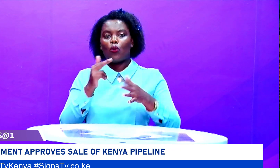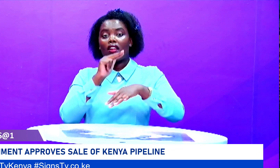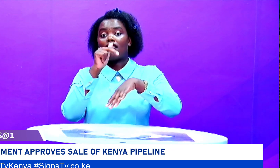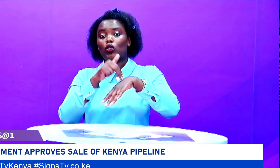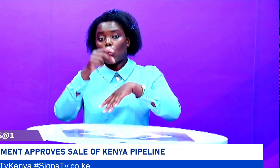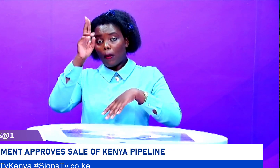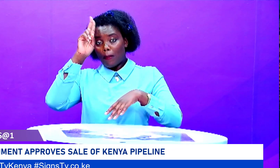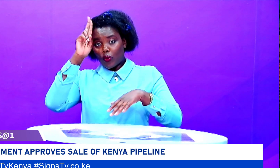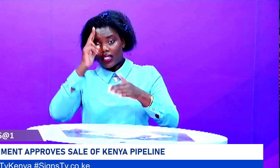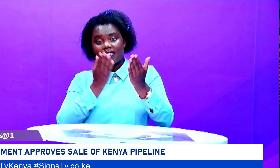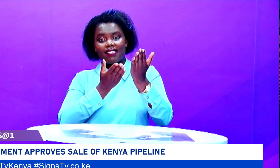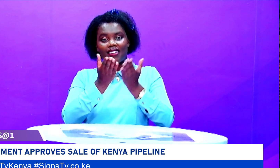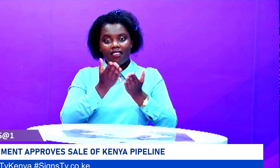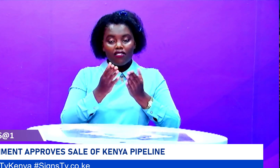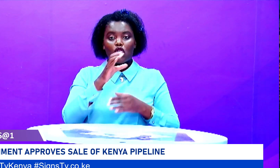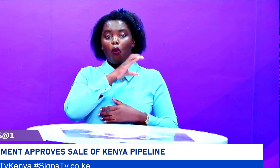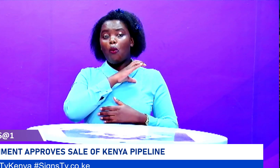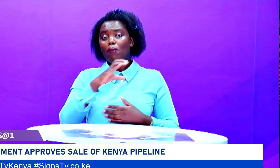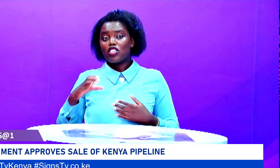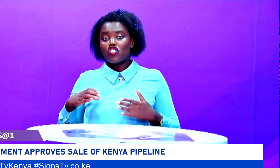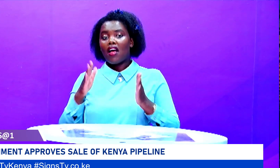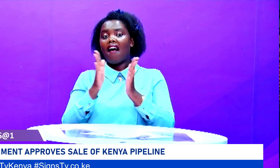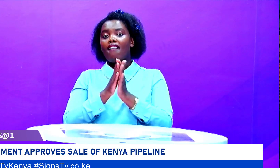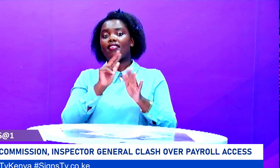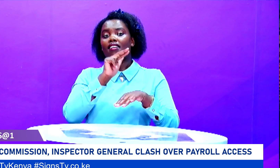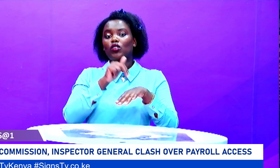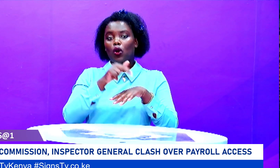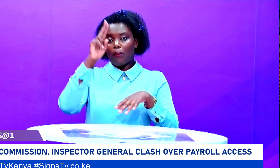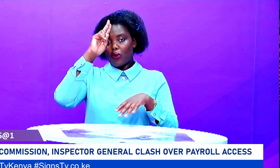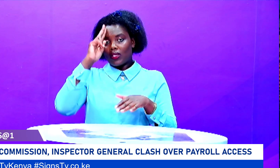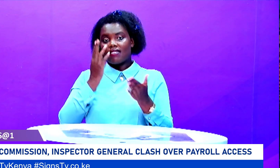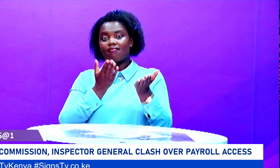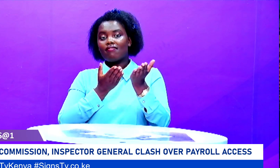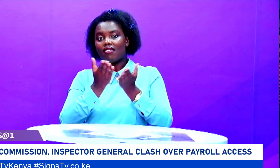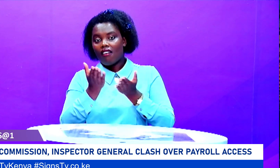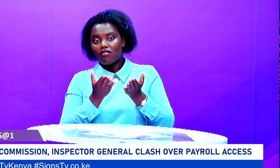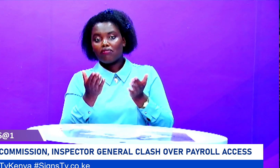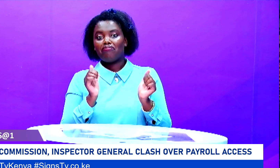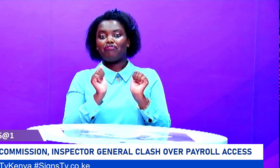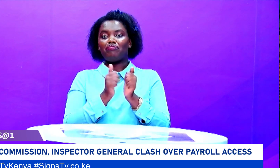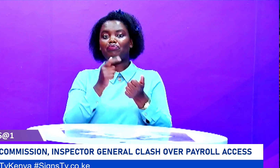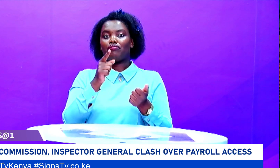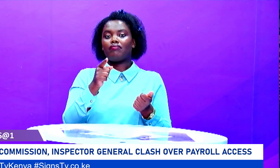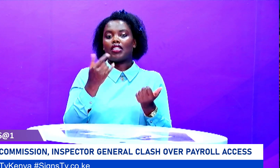A significant rift between National Police Service Commission, NPSC, and the National Police Service,